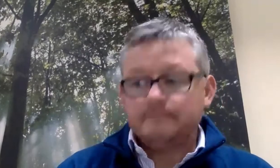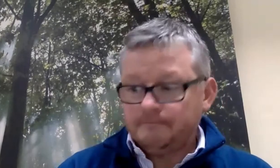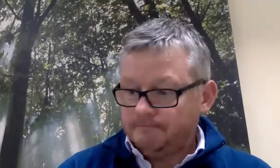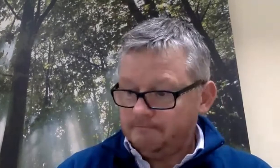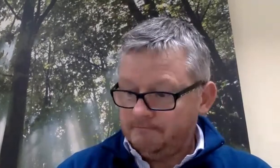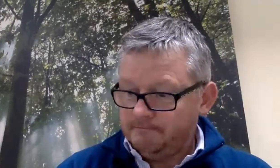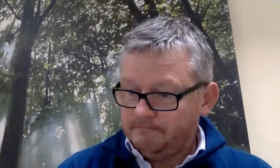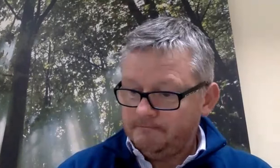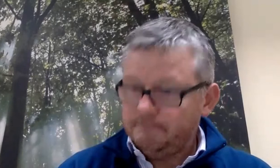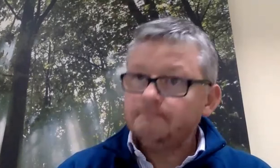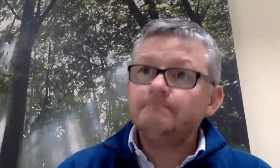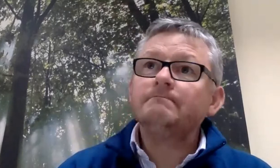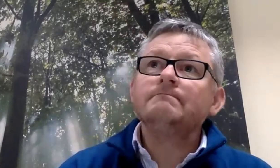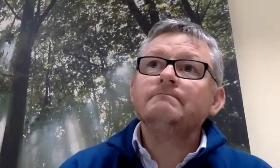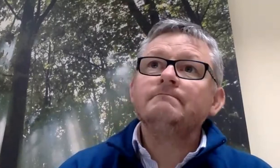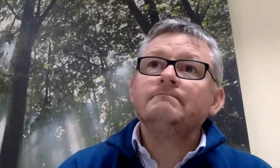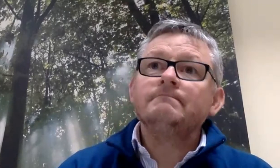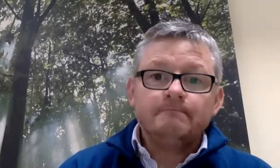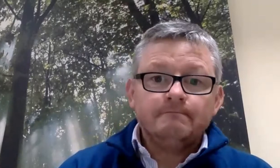we pretty much do it in-house because we're big enough.